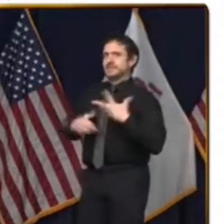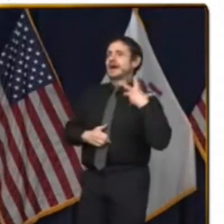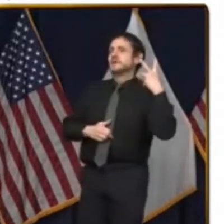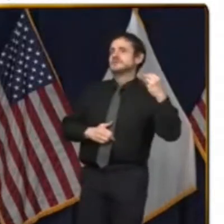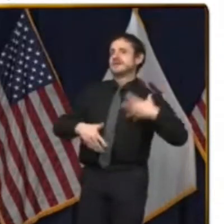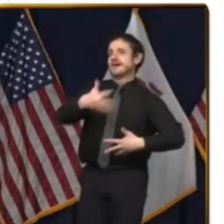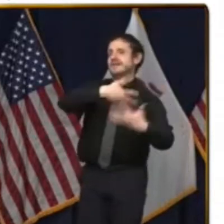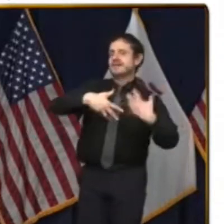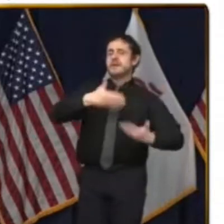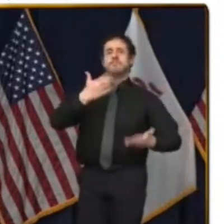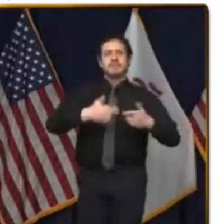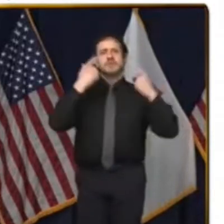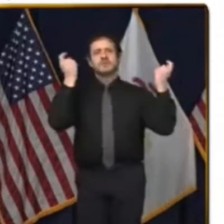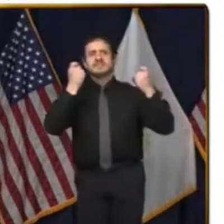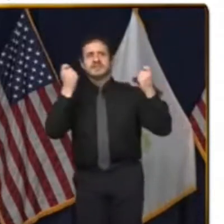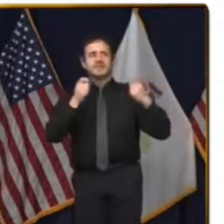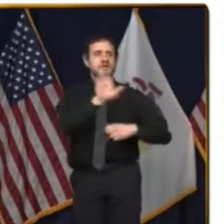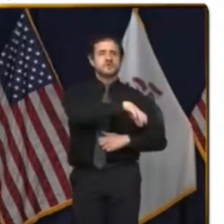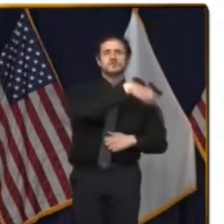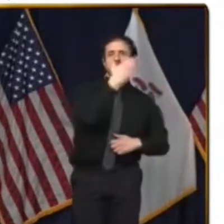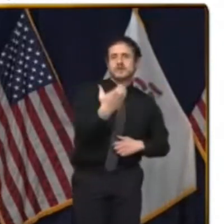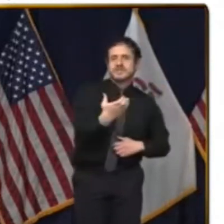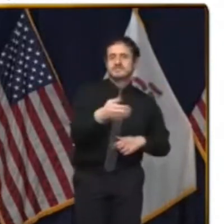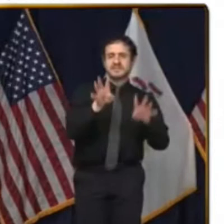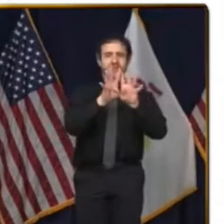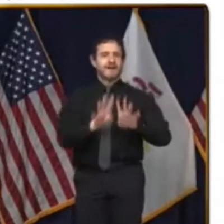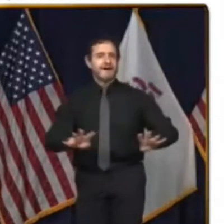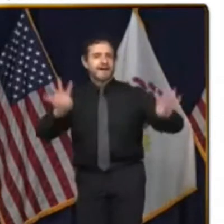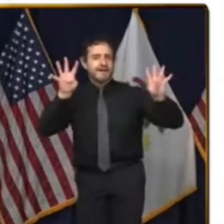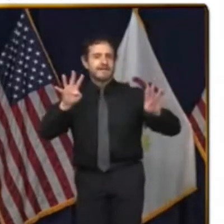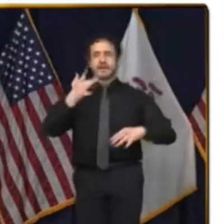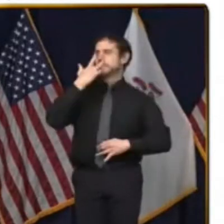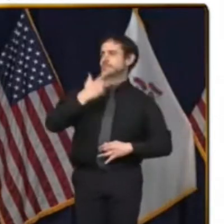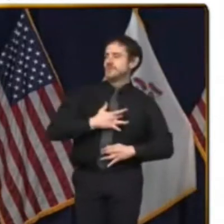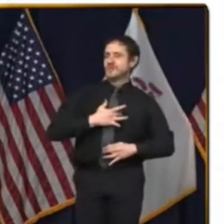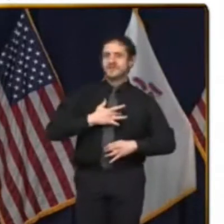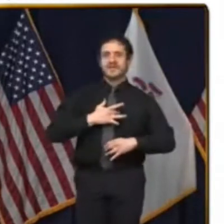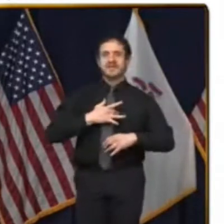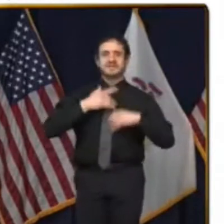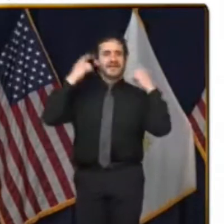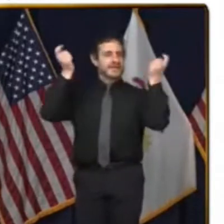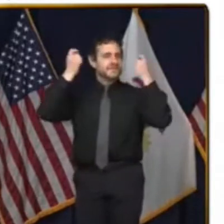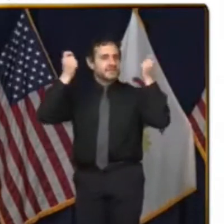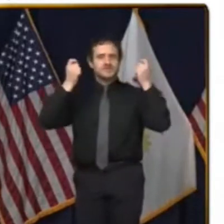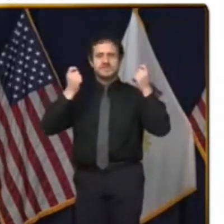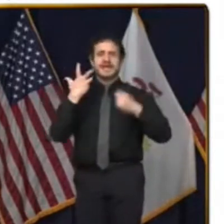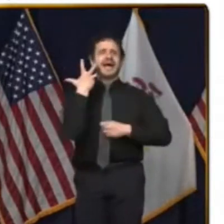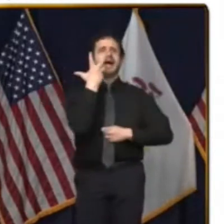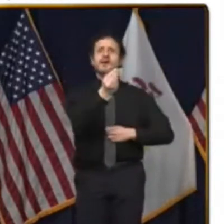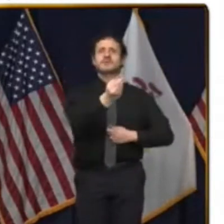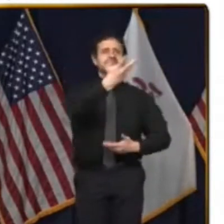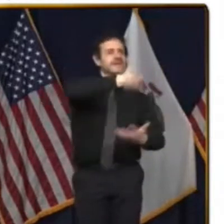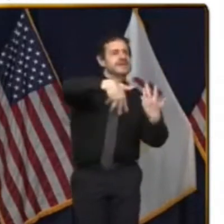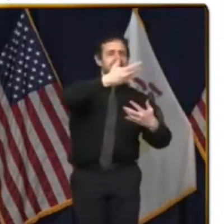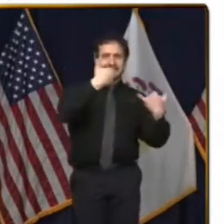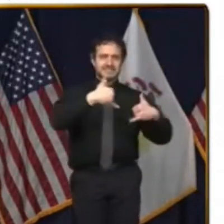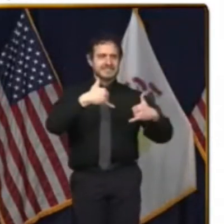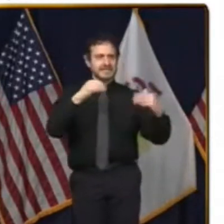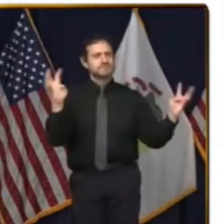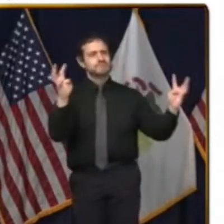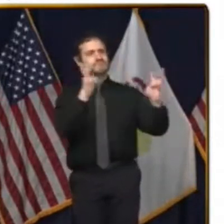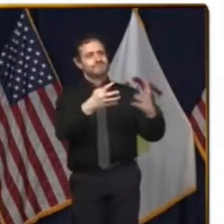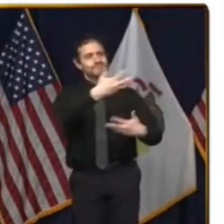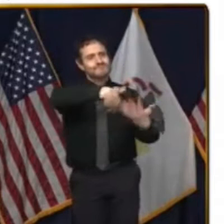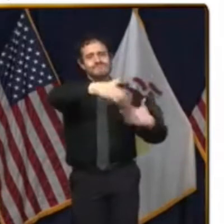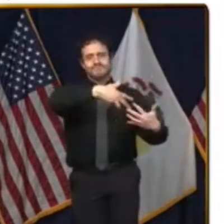celebrate Christmas, Hanukkah, birthdays, anniversaries, all outside and still be